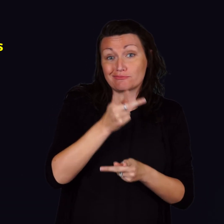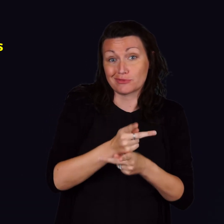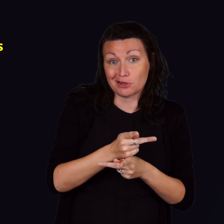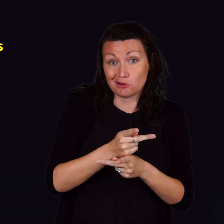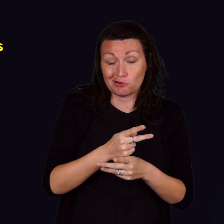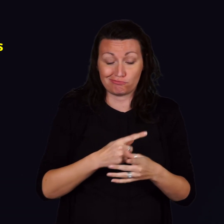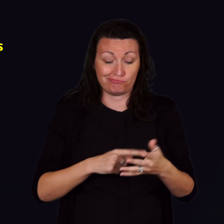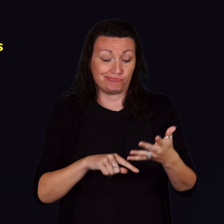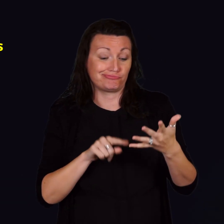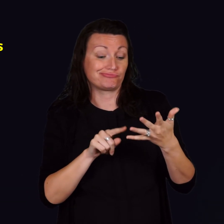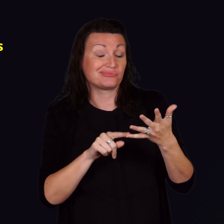self-care,